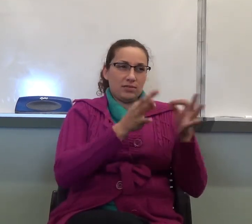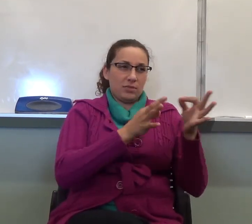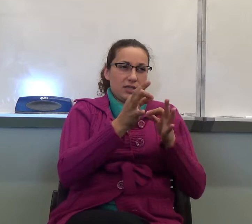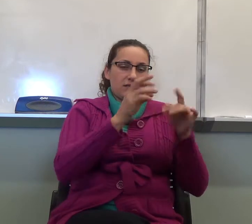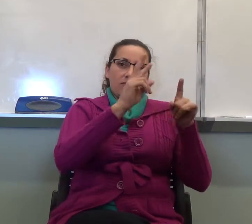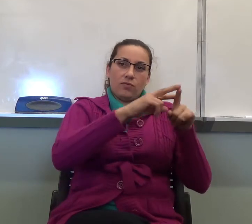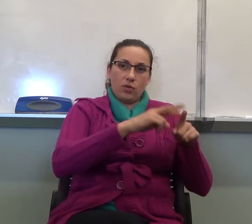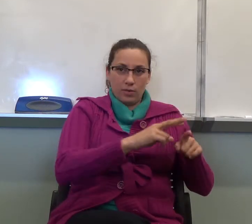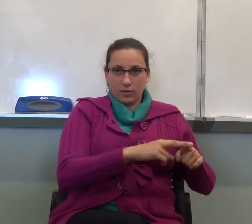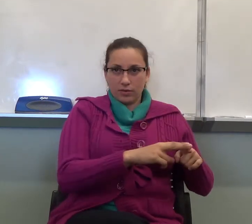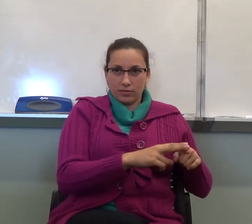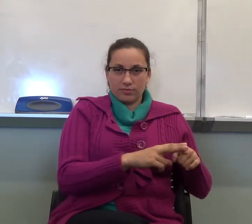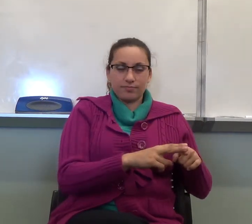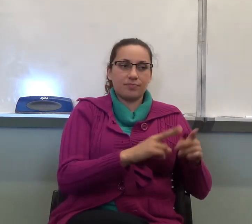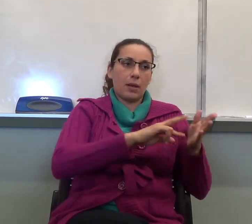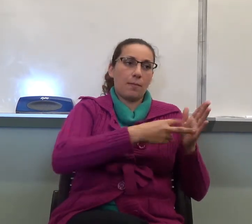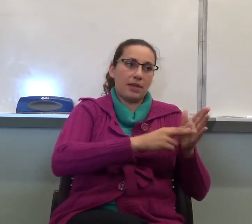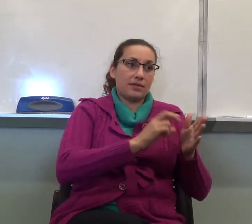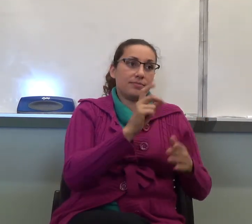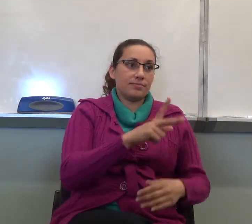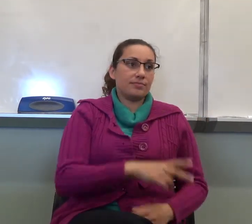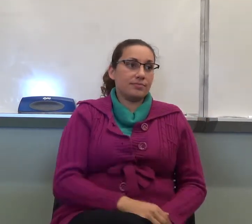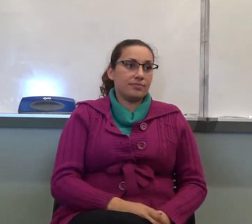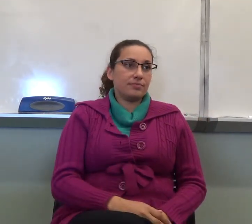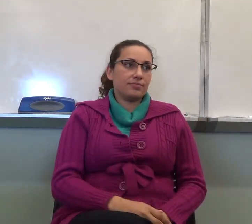think. Talk about negative numbers